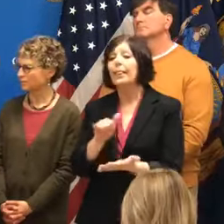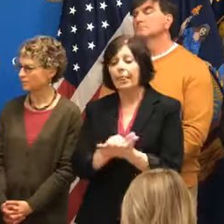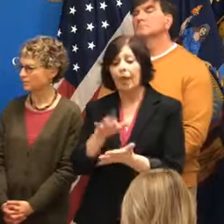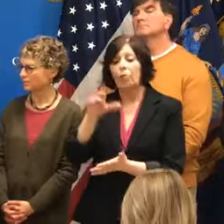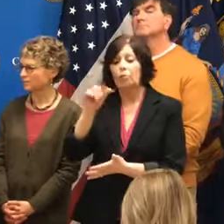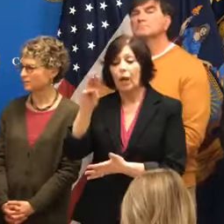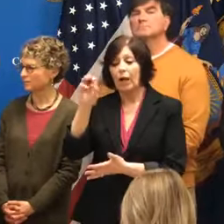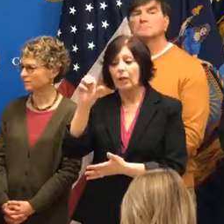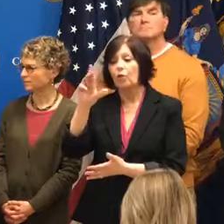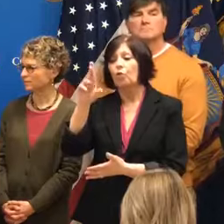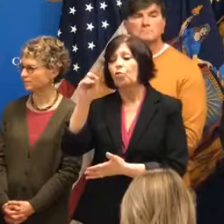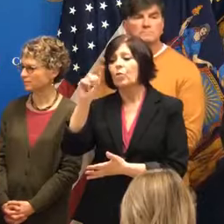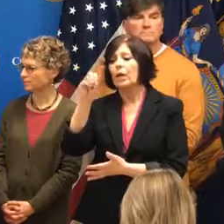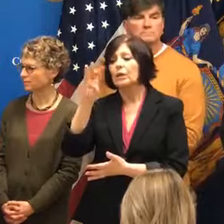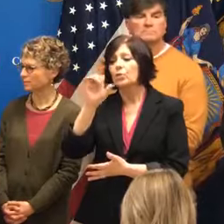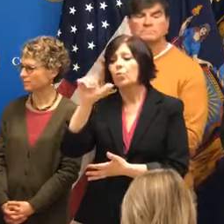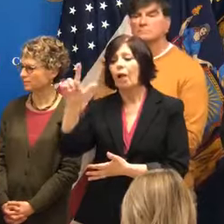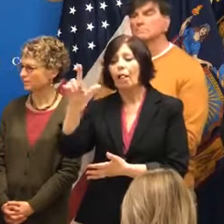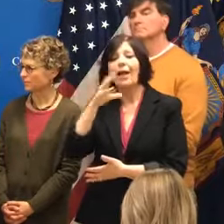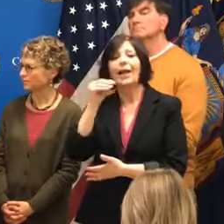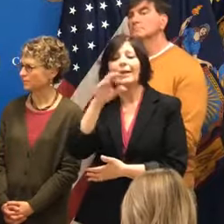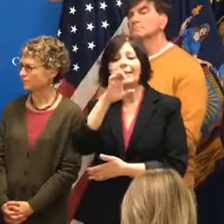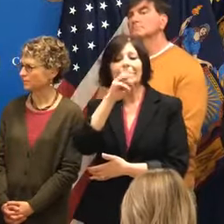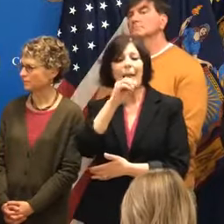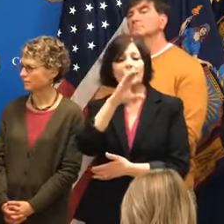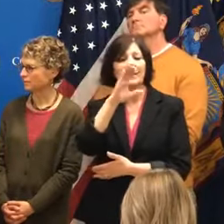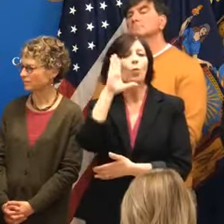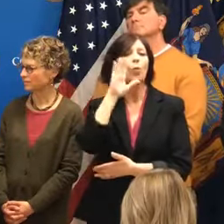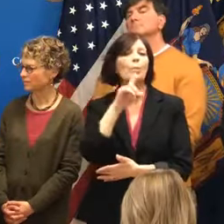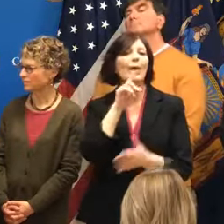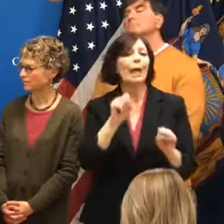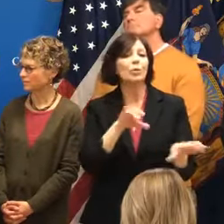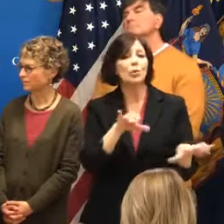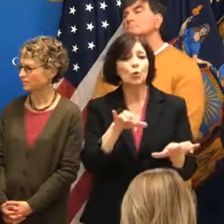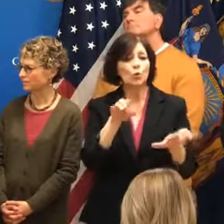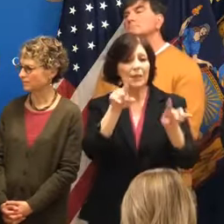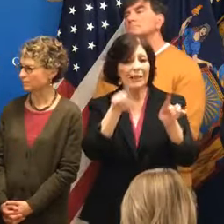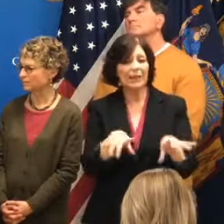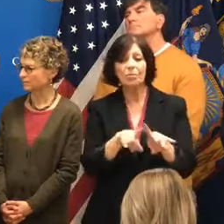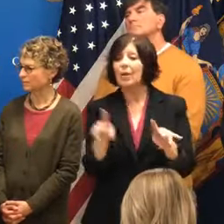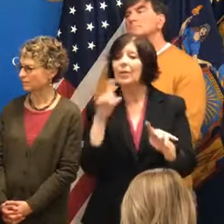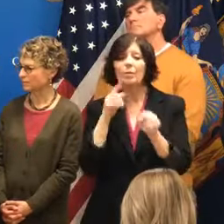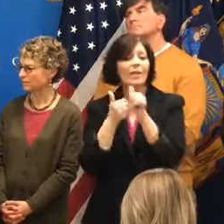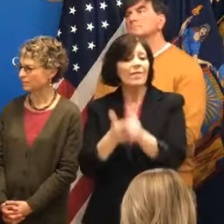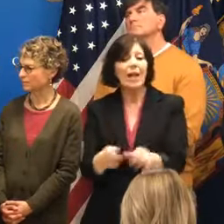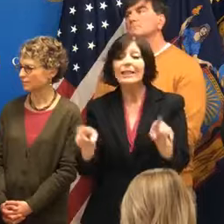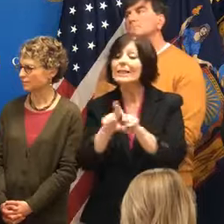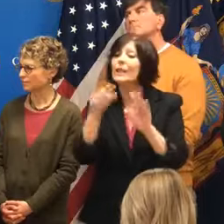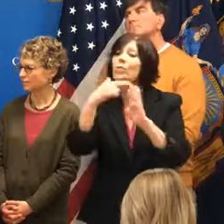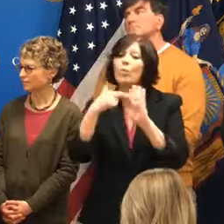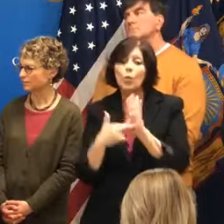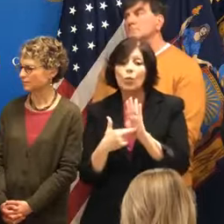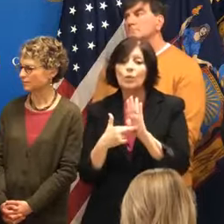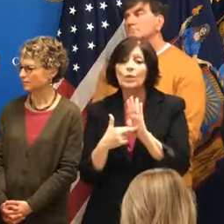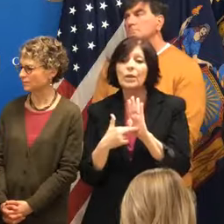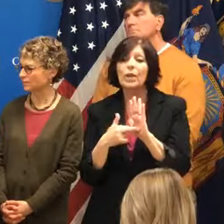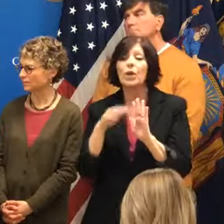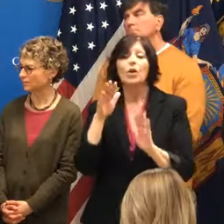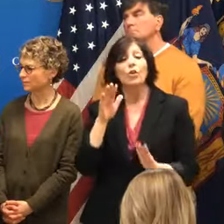Roswell Park and ECMC will be able to perform tests, but once again, they will be following a very similar protocol. It will have to be based